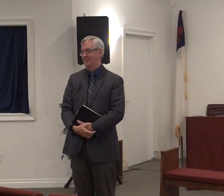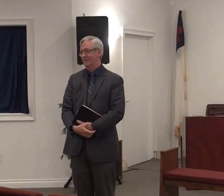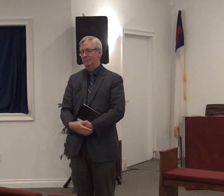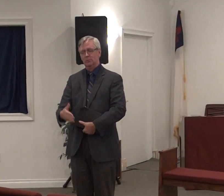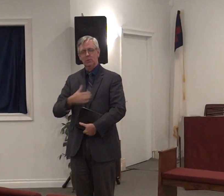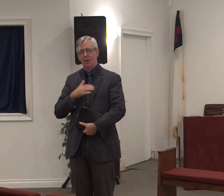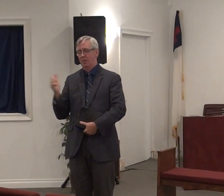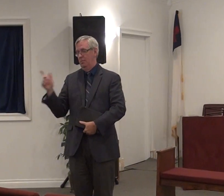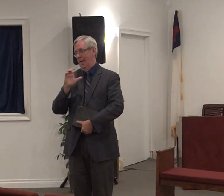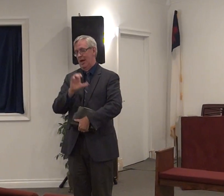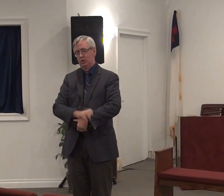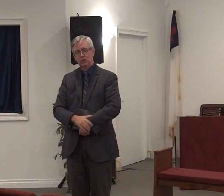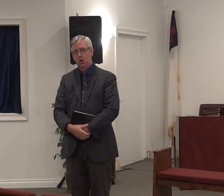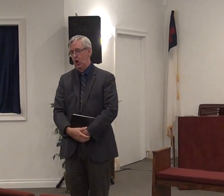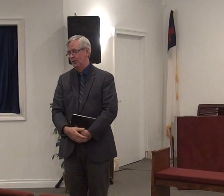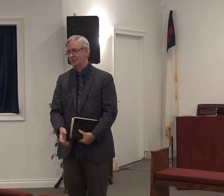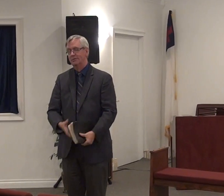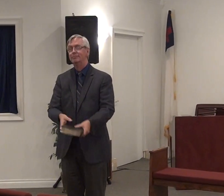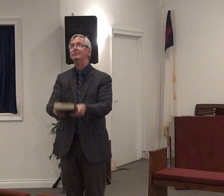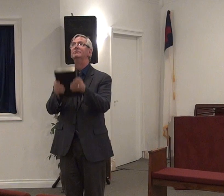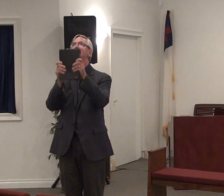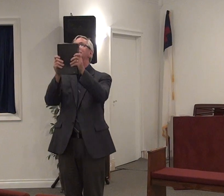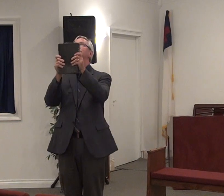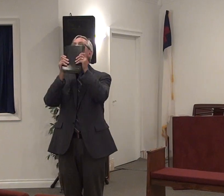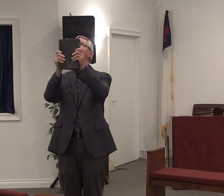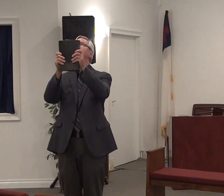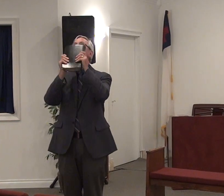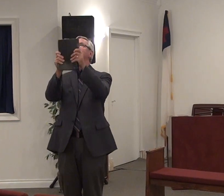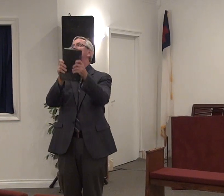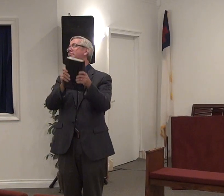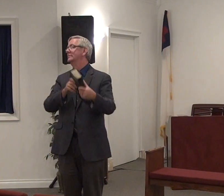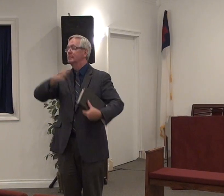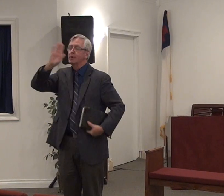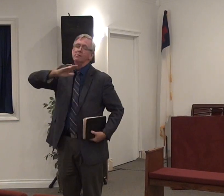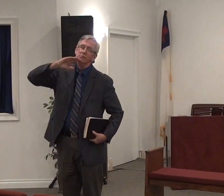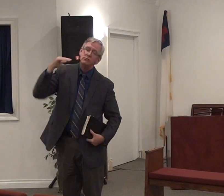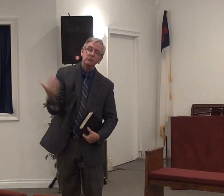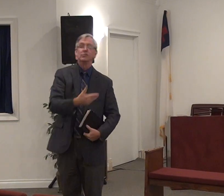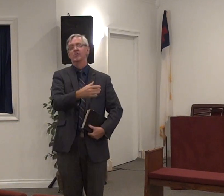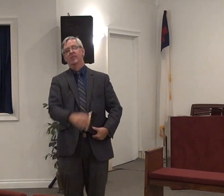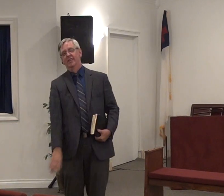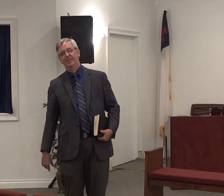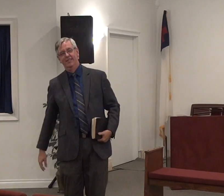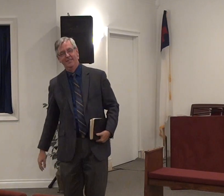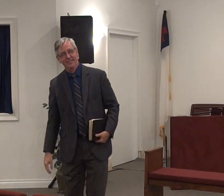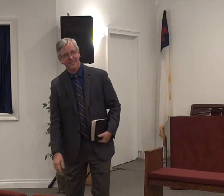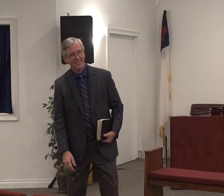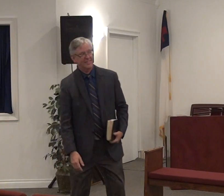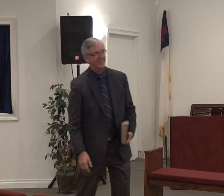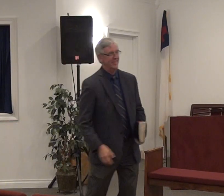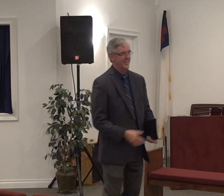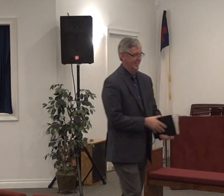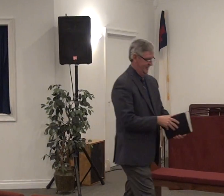your pastor, oh, I'm so glad to be in church this morning. I love the word. God's been good.